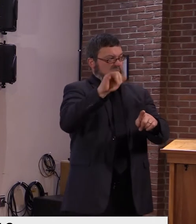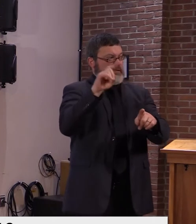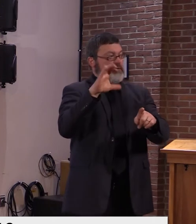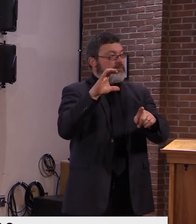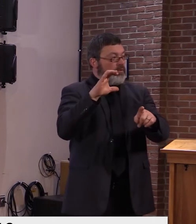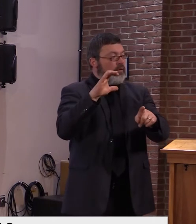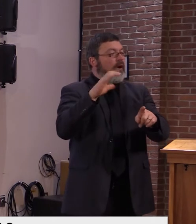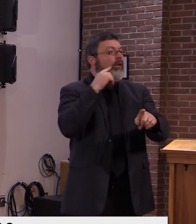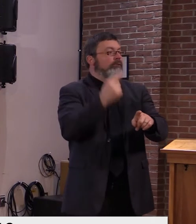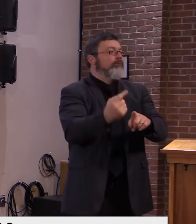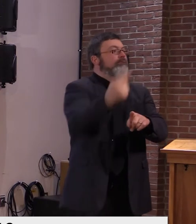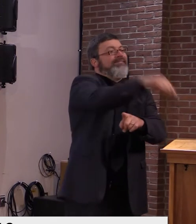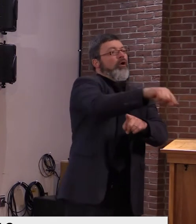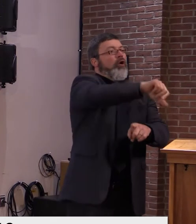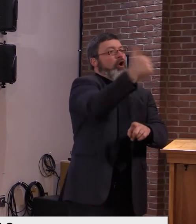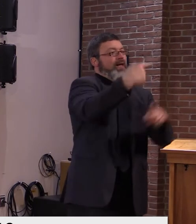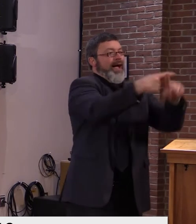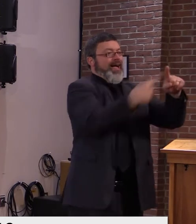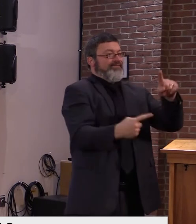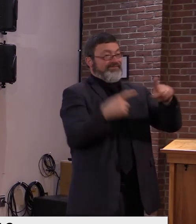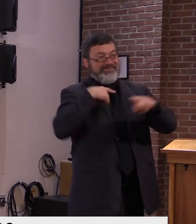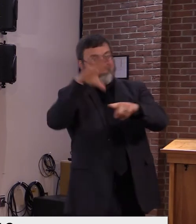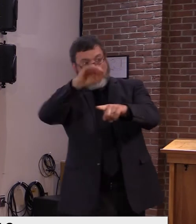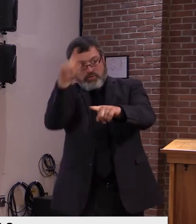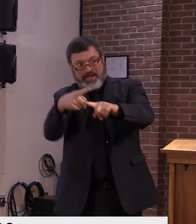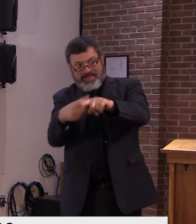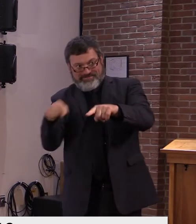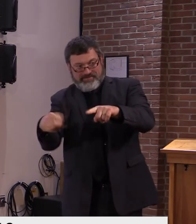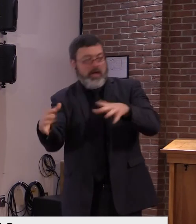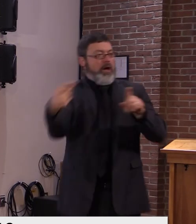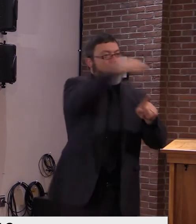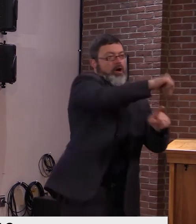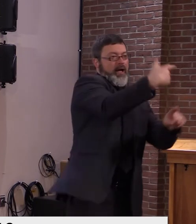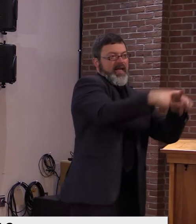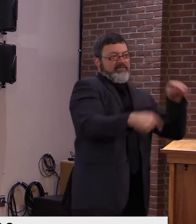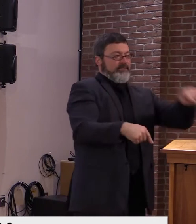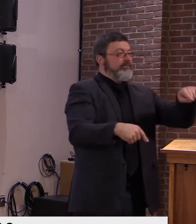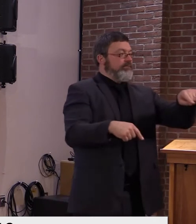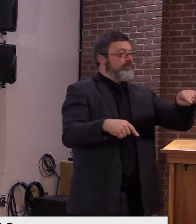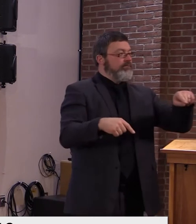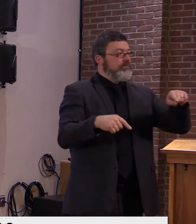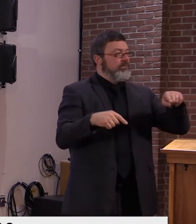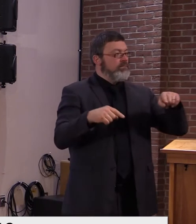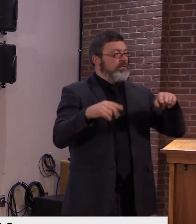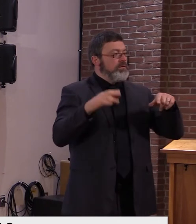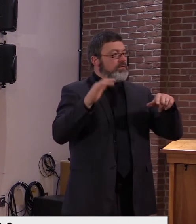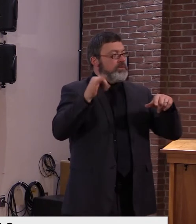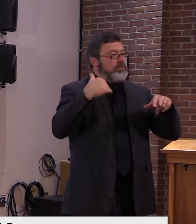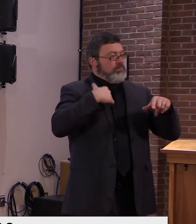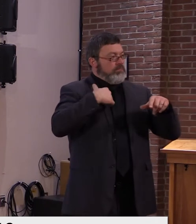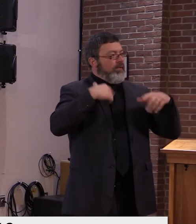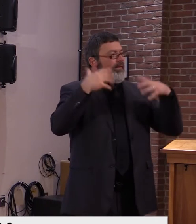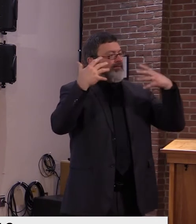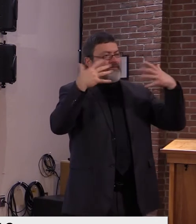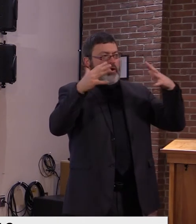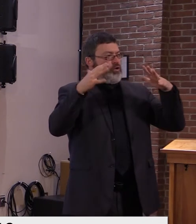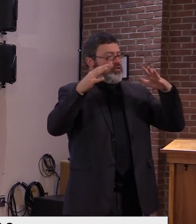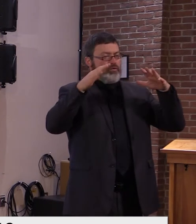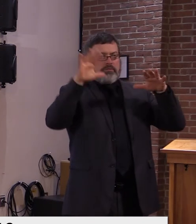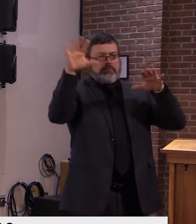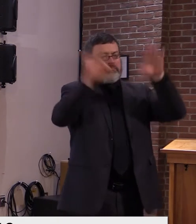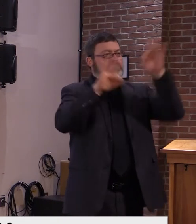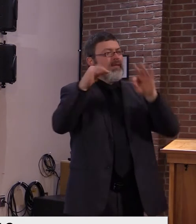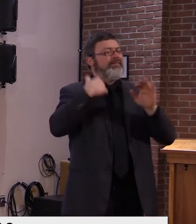testing group will include a sample of our districts from a geographic perspective, so we will have insight into the prevalence of the virus across the state on a weekly basis